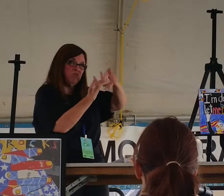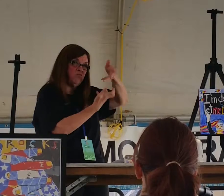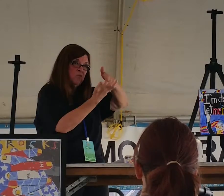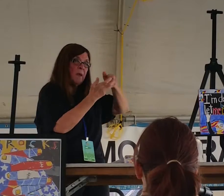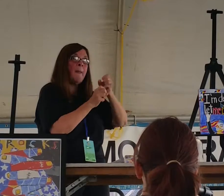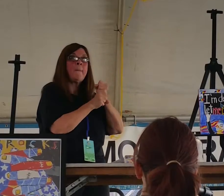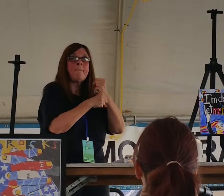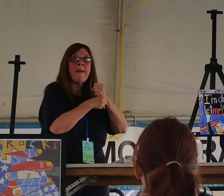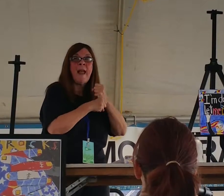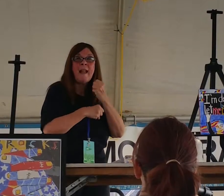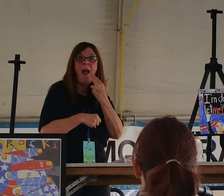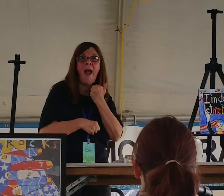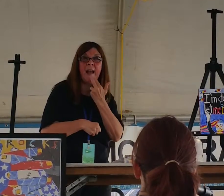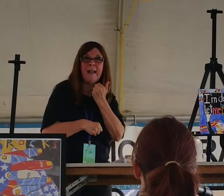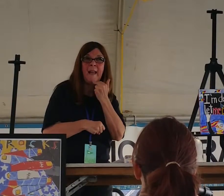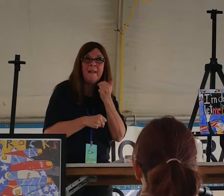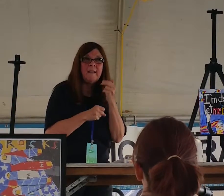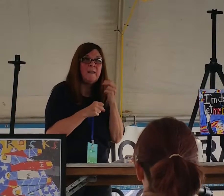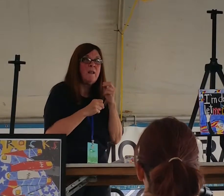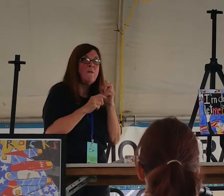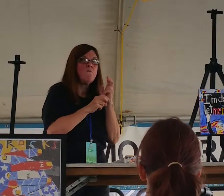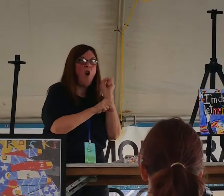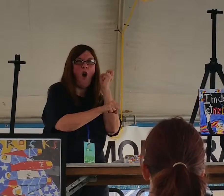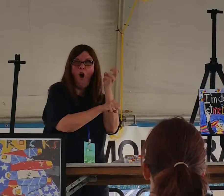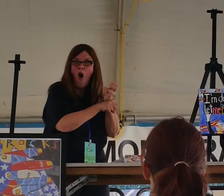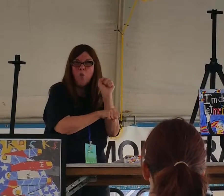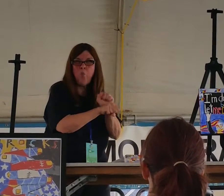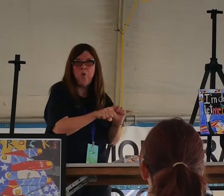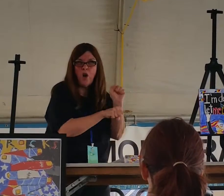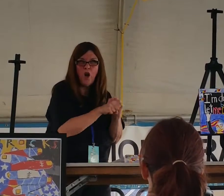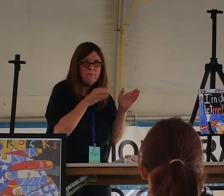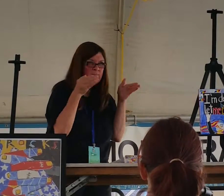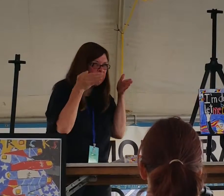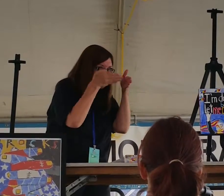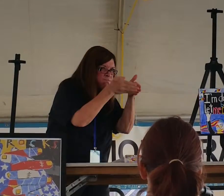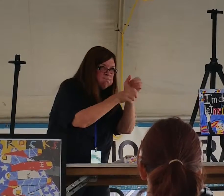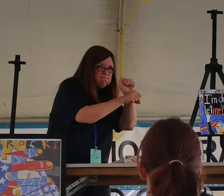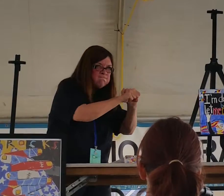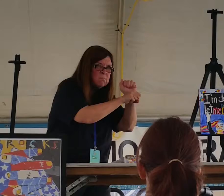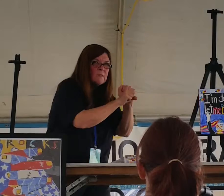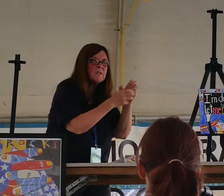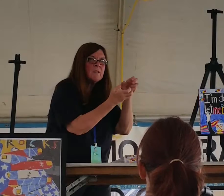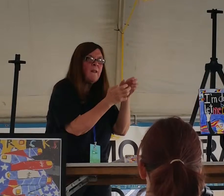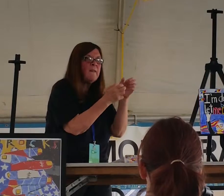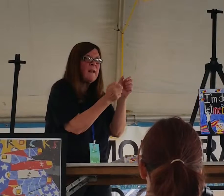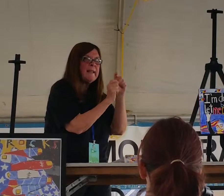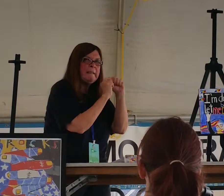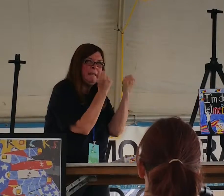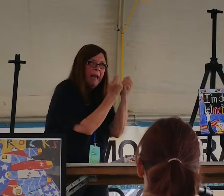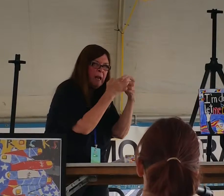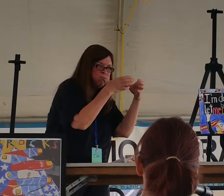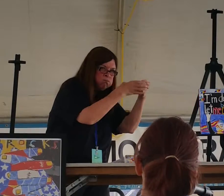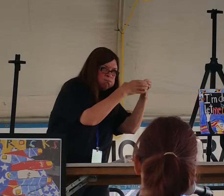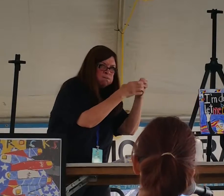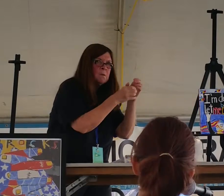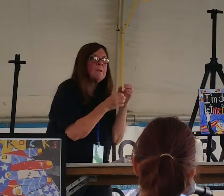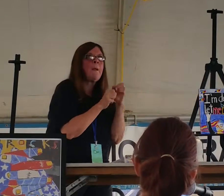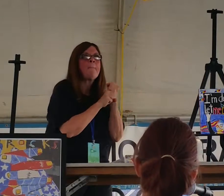A lot of bees make honey. They're very hard workers. They're focused on their goal. They work as a